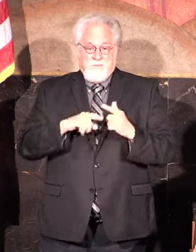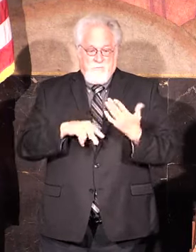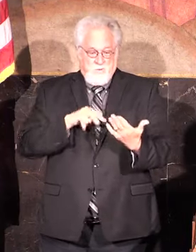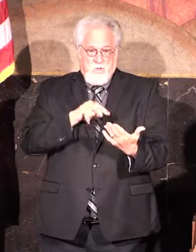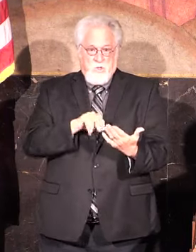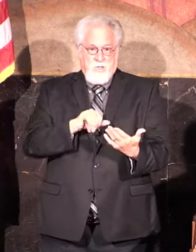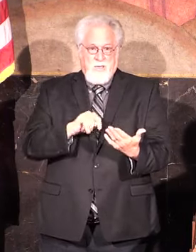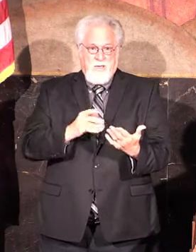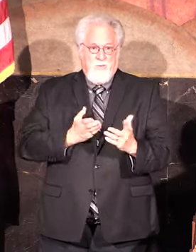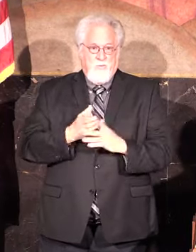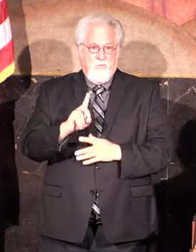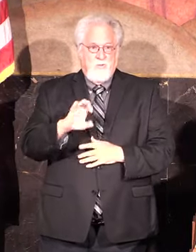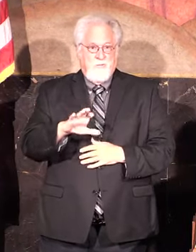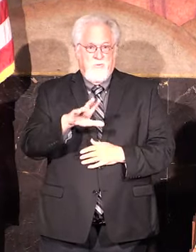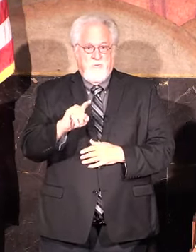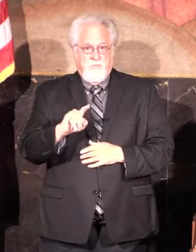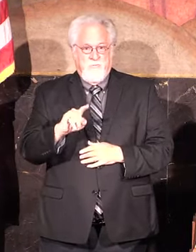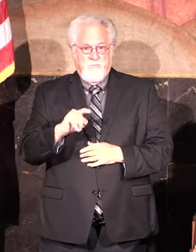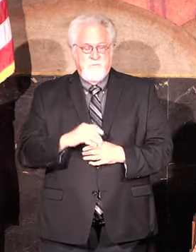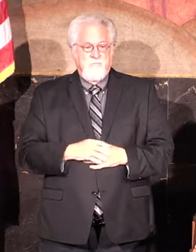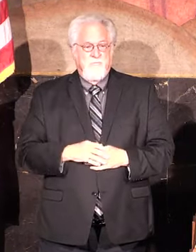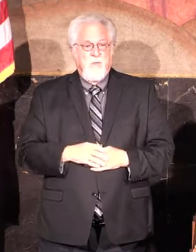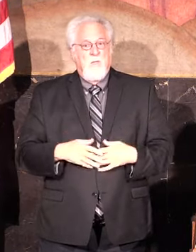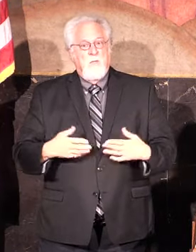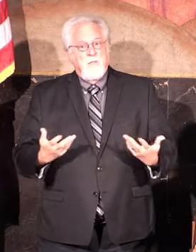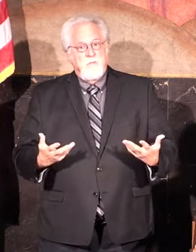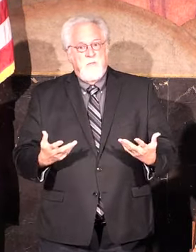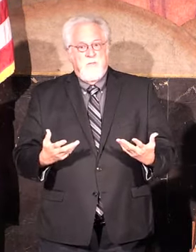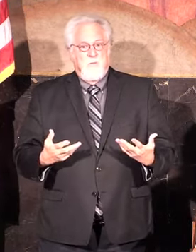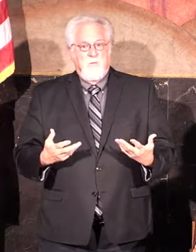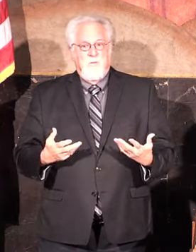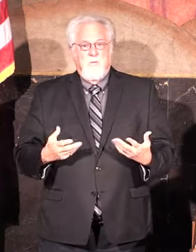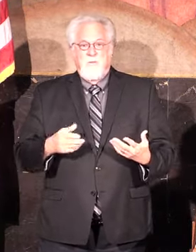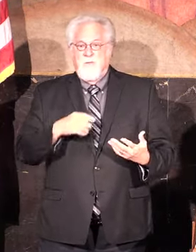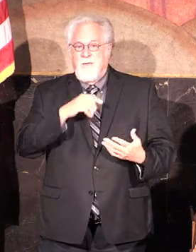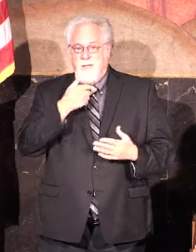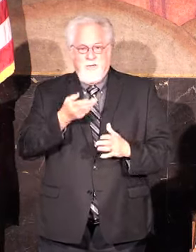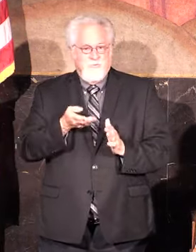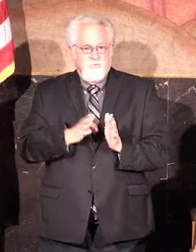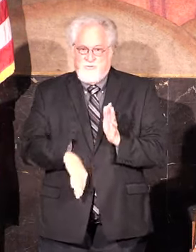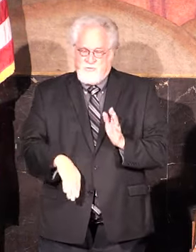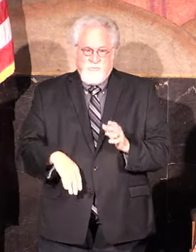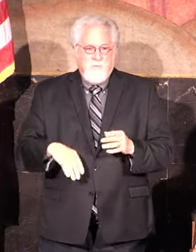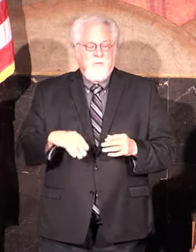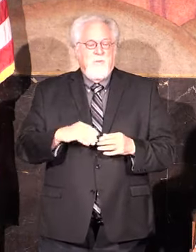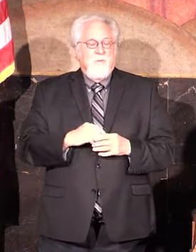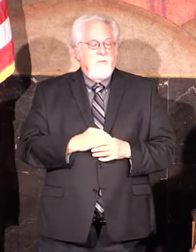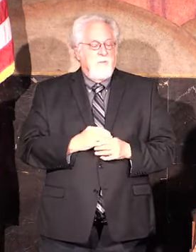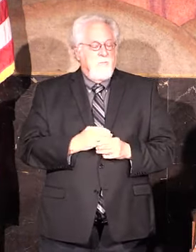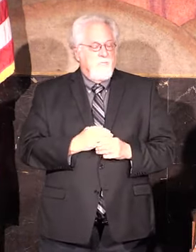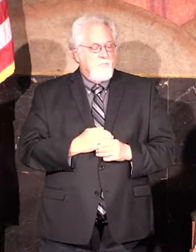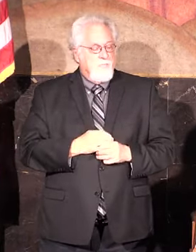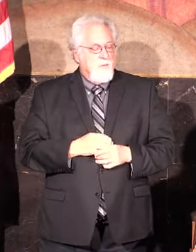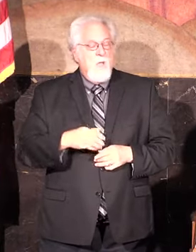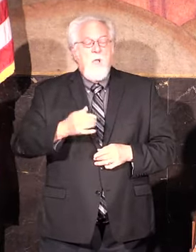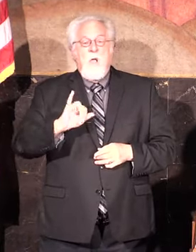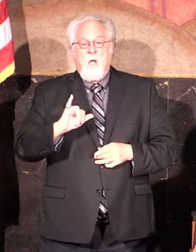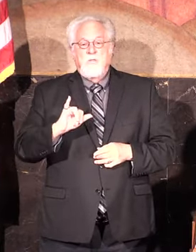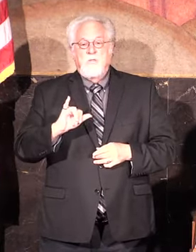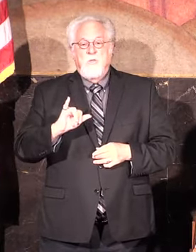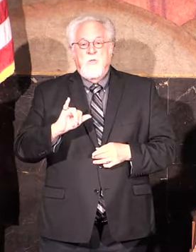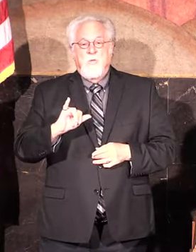December the 31st. So it's not an insubstantial amount of funding. I also want